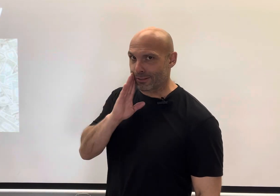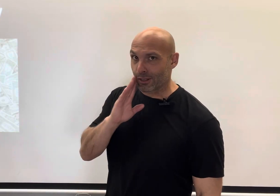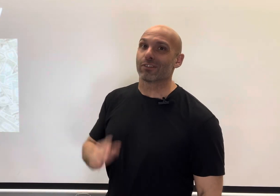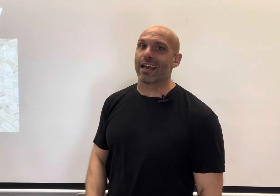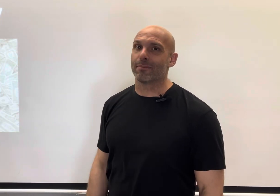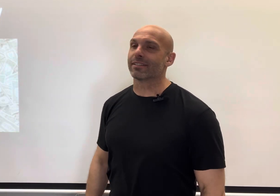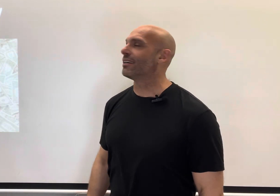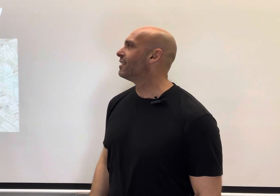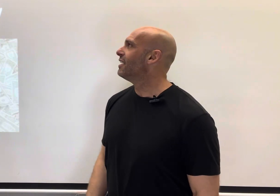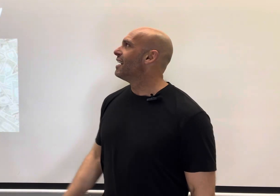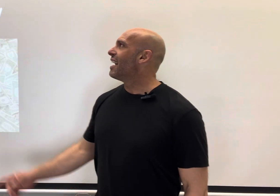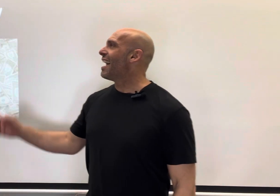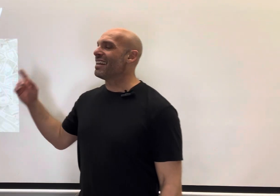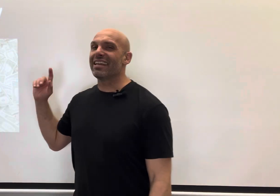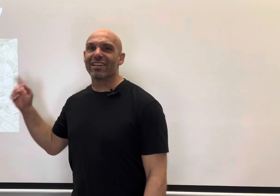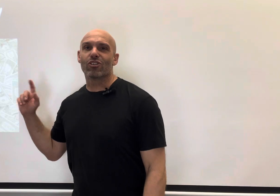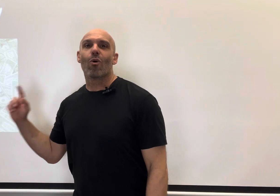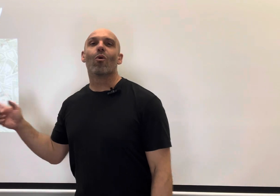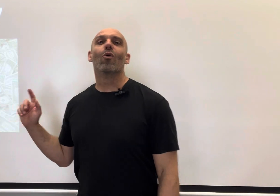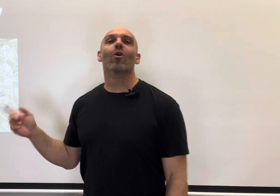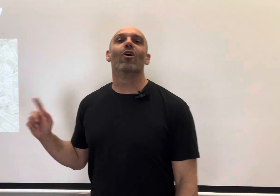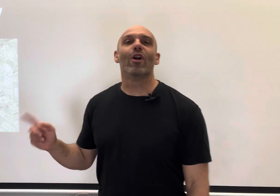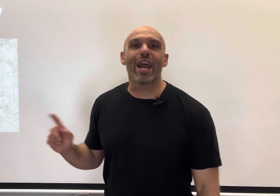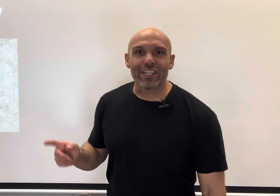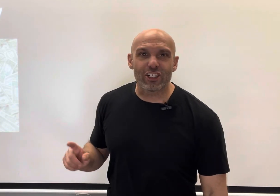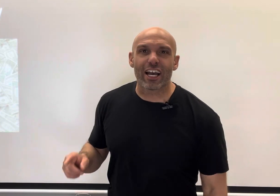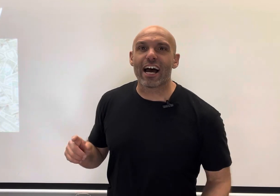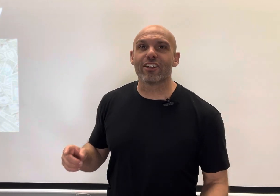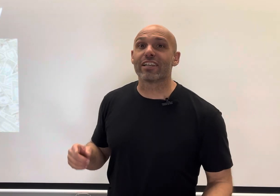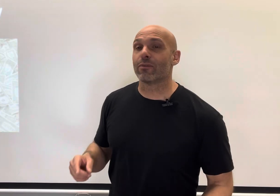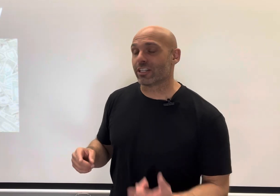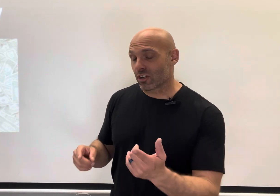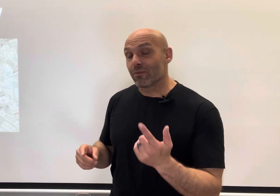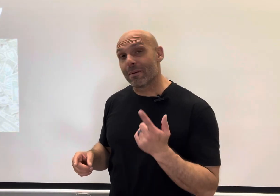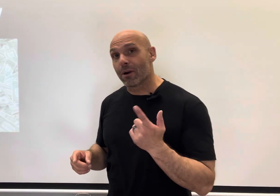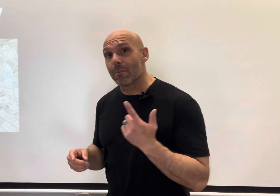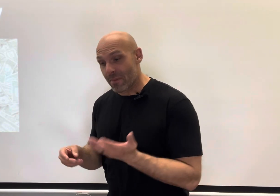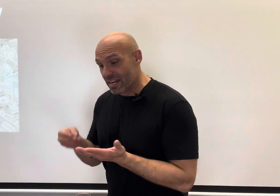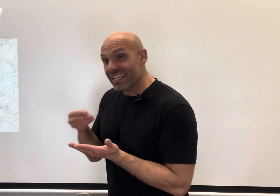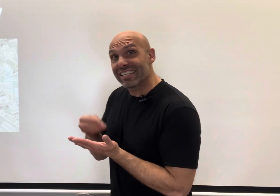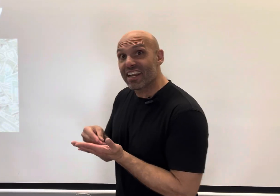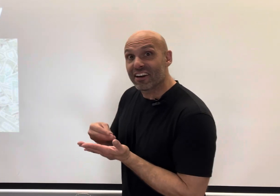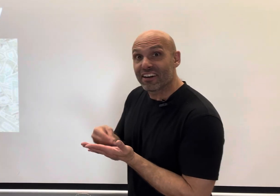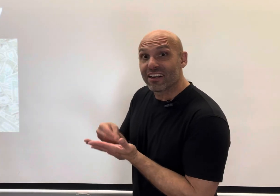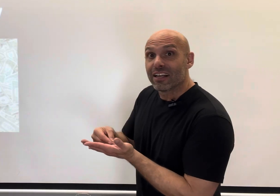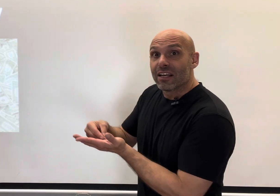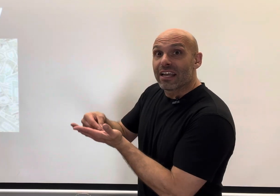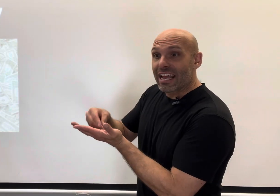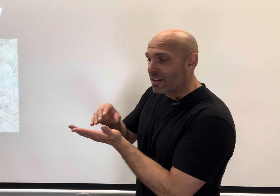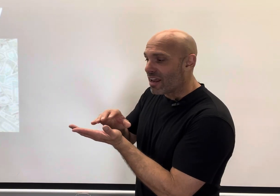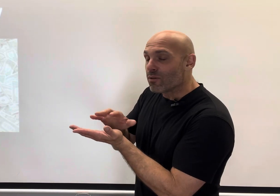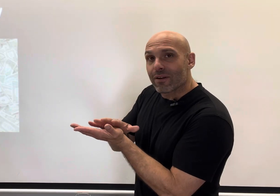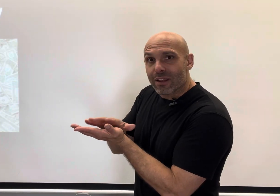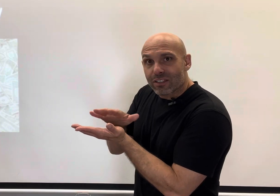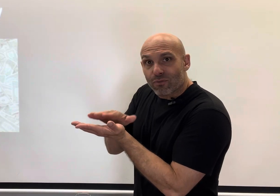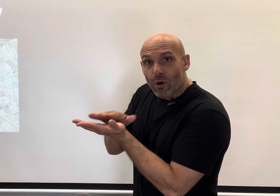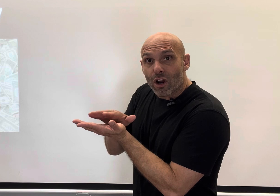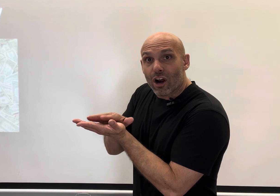Bezos, Amazon. And he is rich. How do you sign rich? So remember, money is here, and it's for